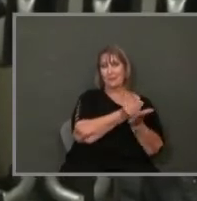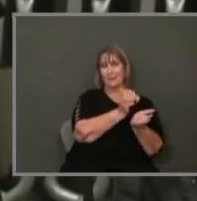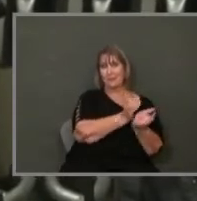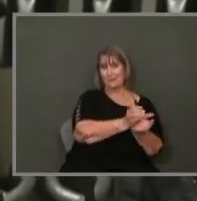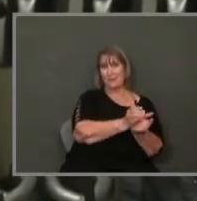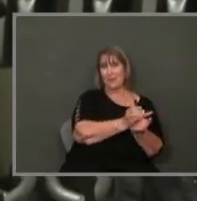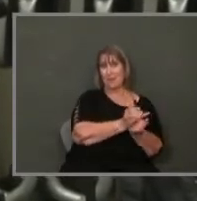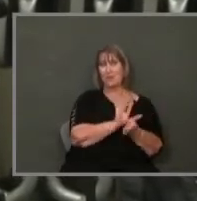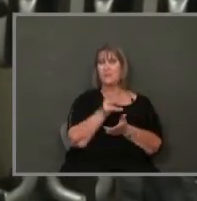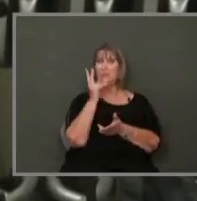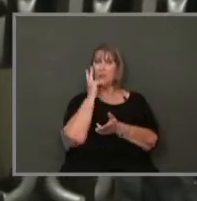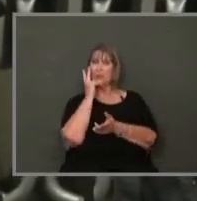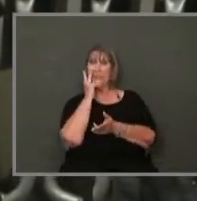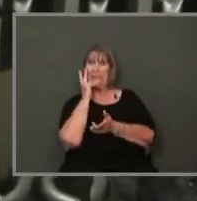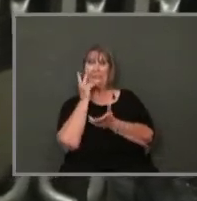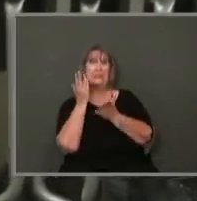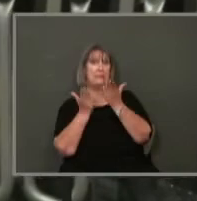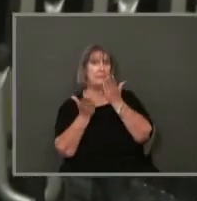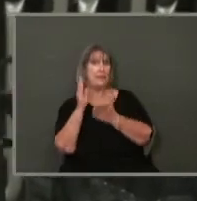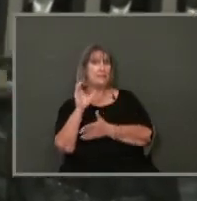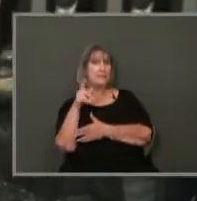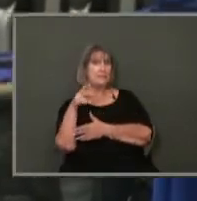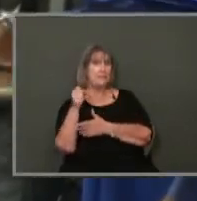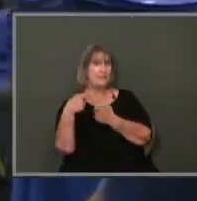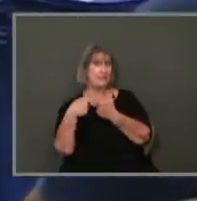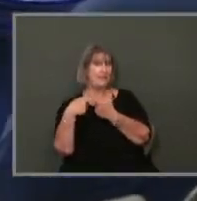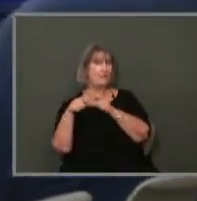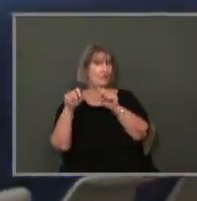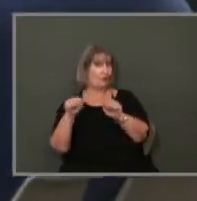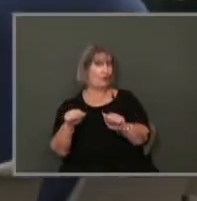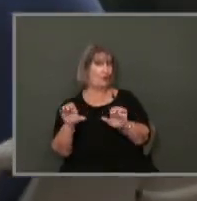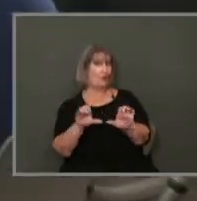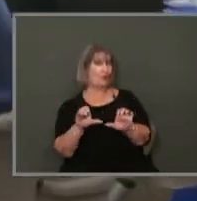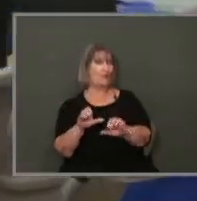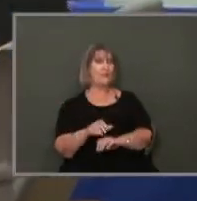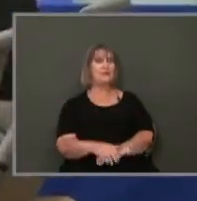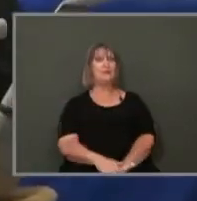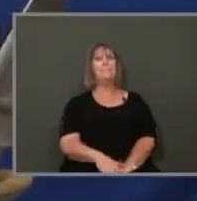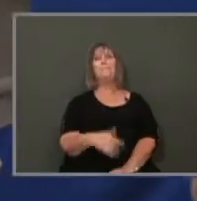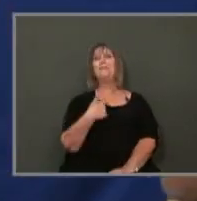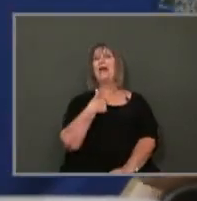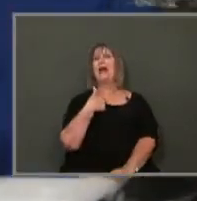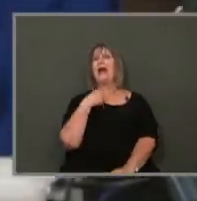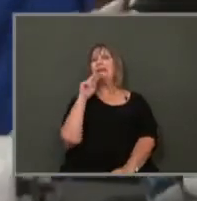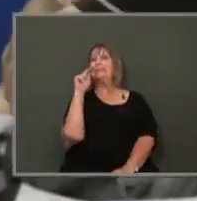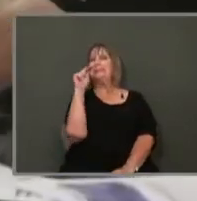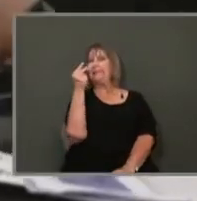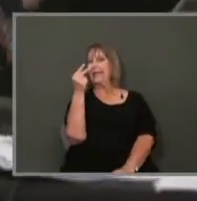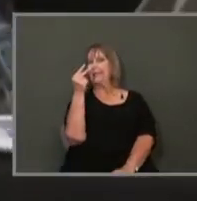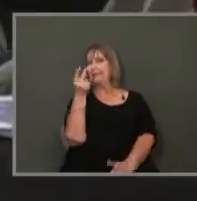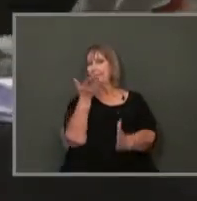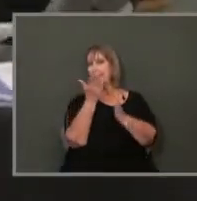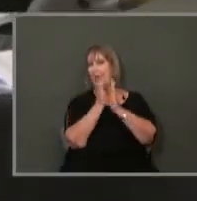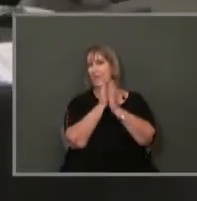out for next week. If I could, I'm sorry, if I could do a follow-up too. What